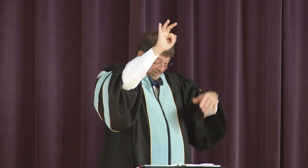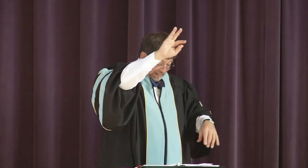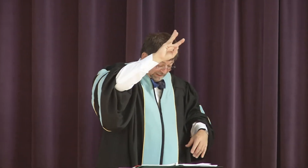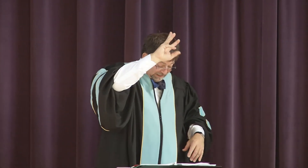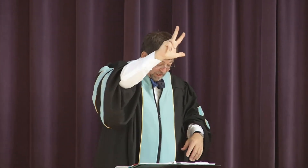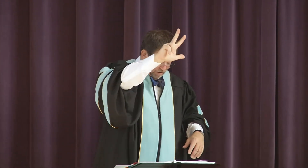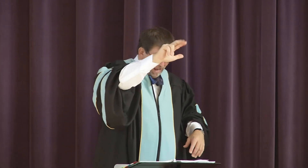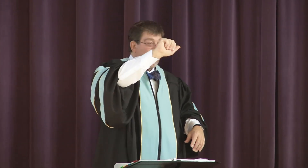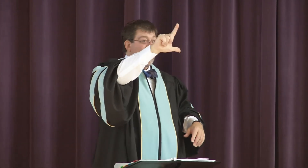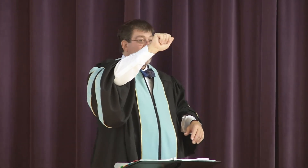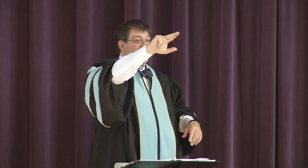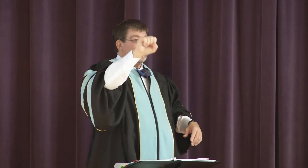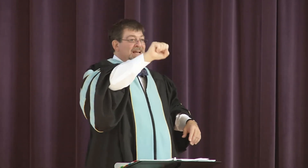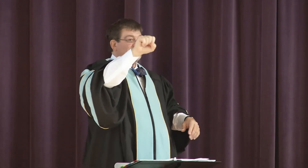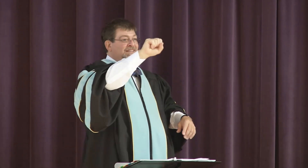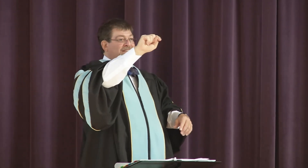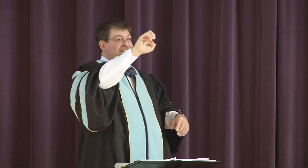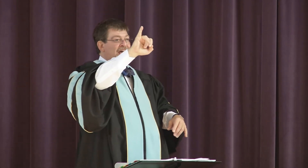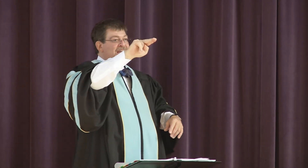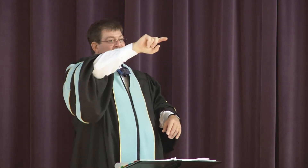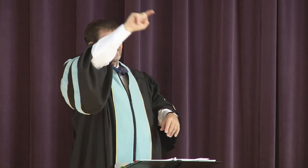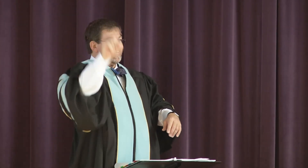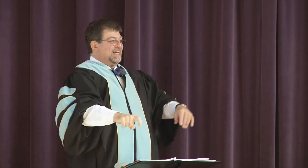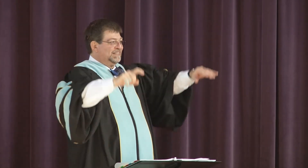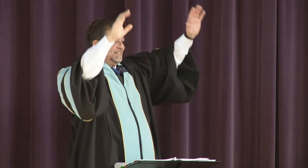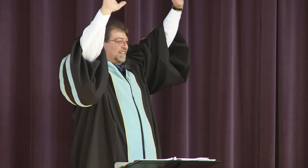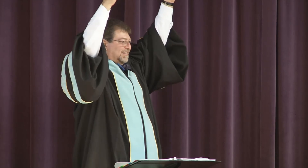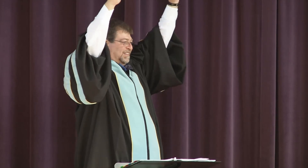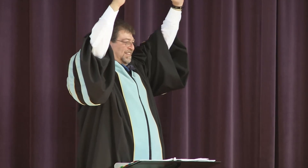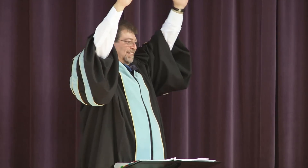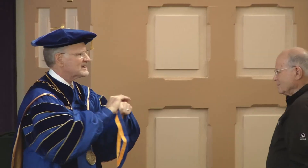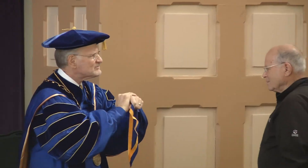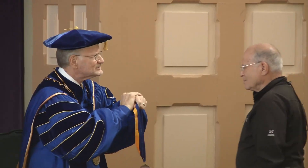Class of 1963, Alan S. Stein.